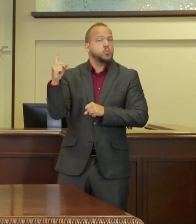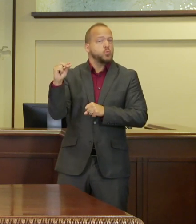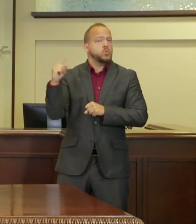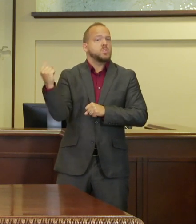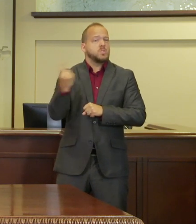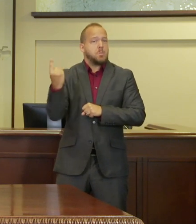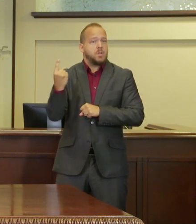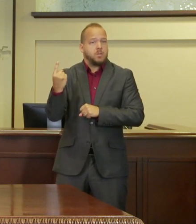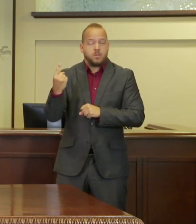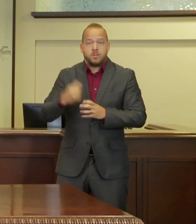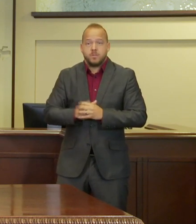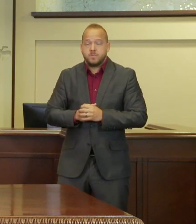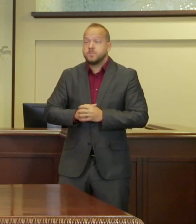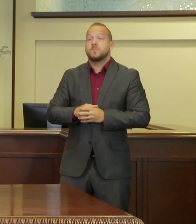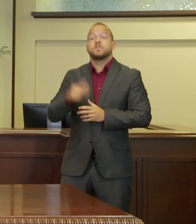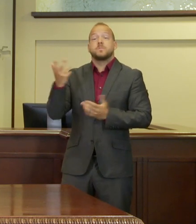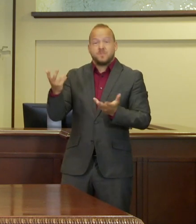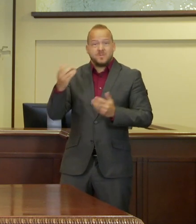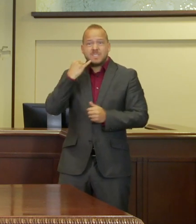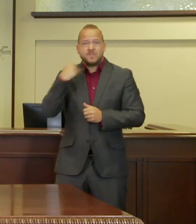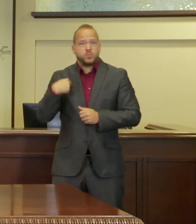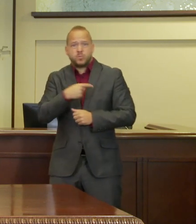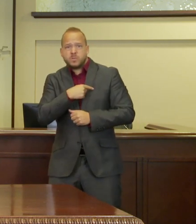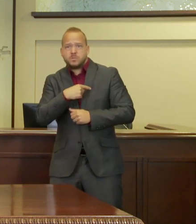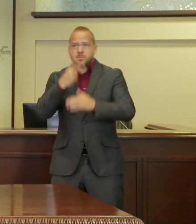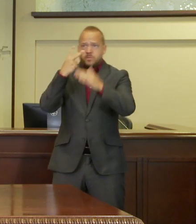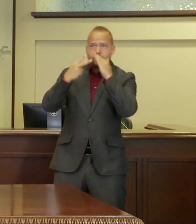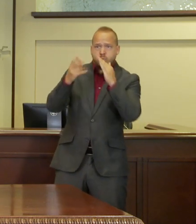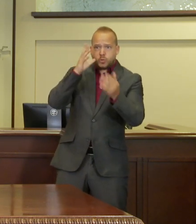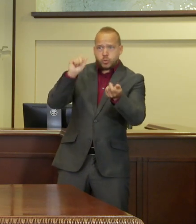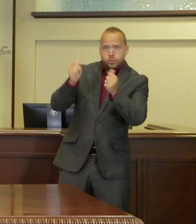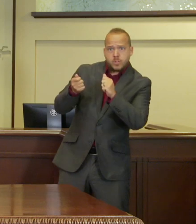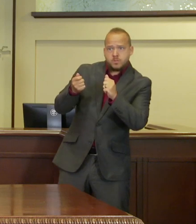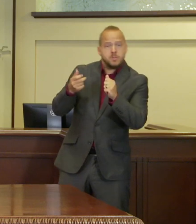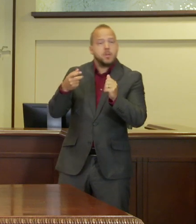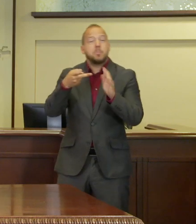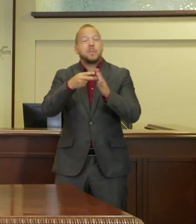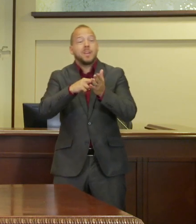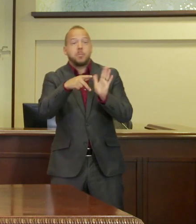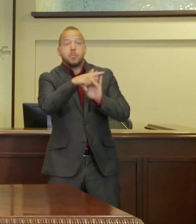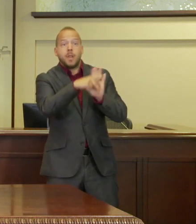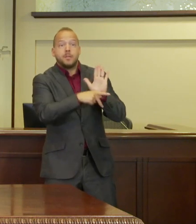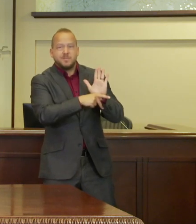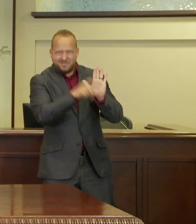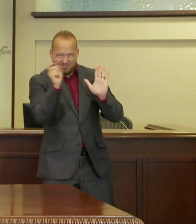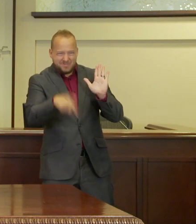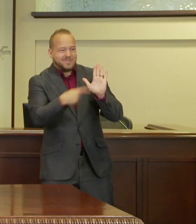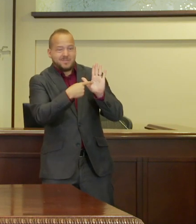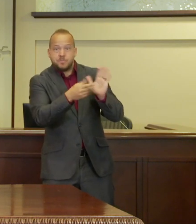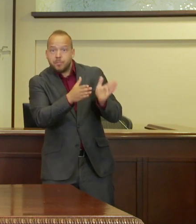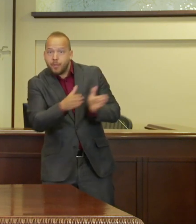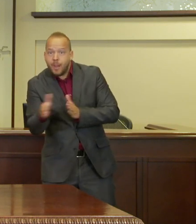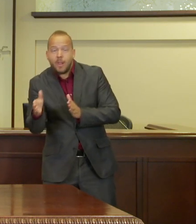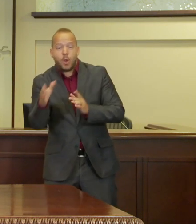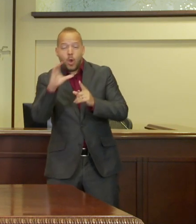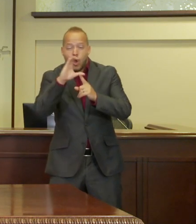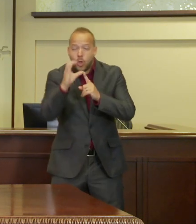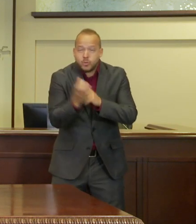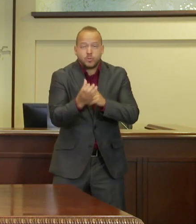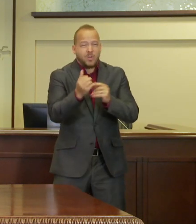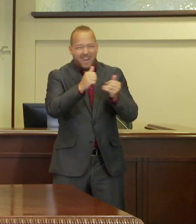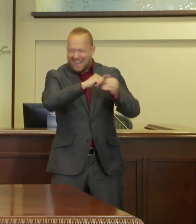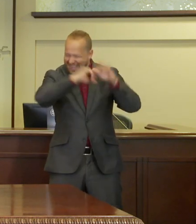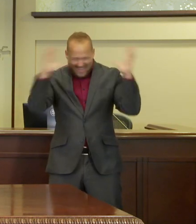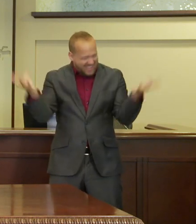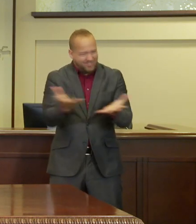the outcomes, then we have to commit to changing the policies, the plans, and the culture that created those